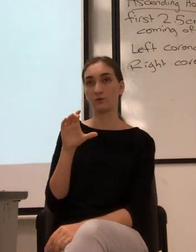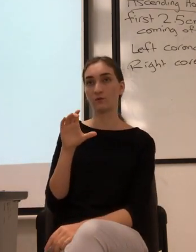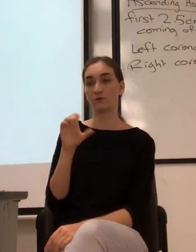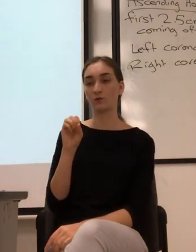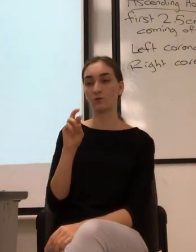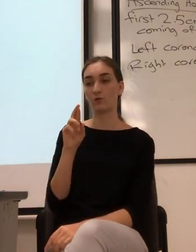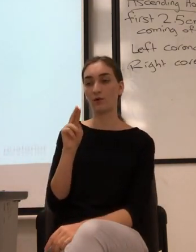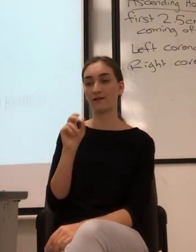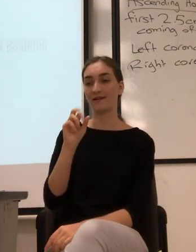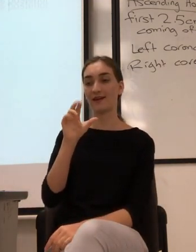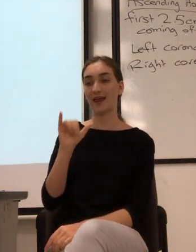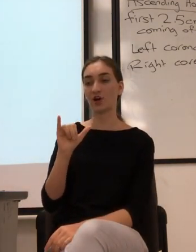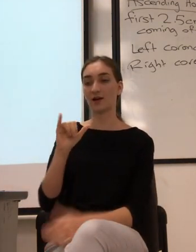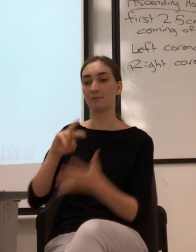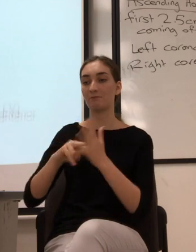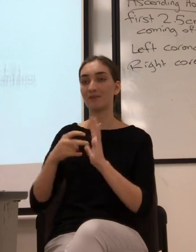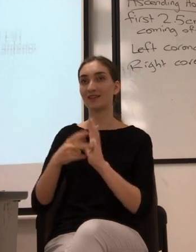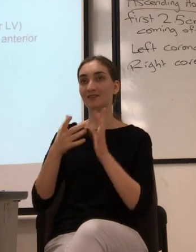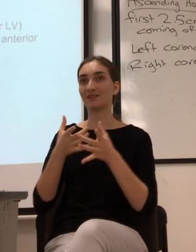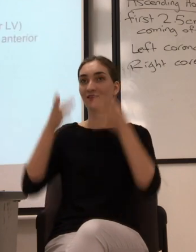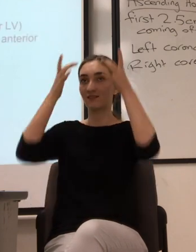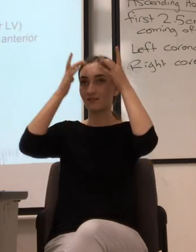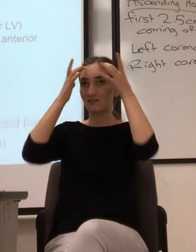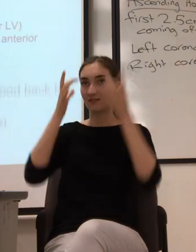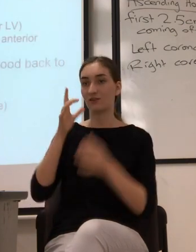Anyways, let's just list them here.